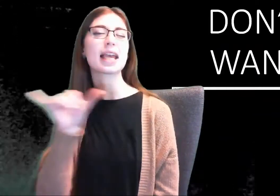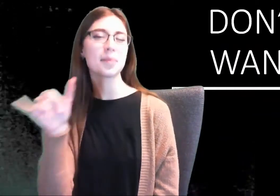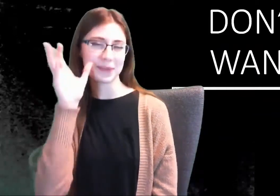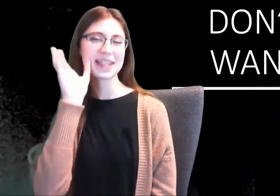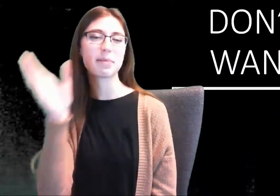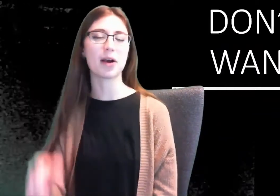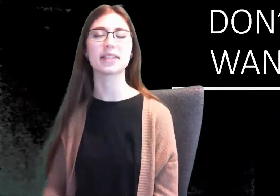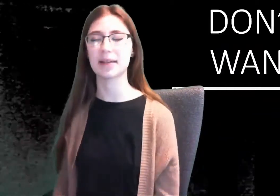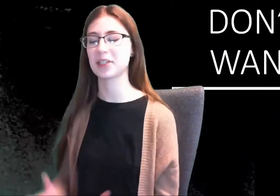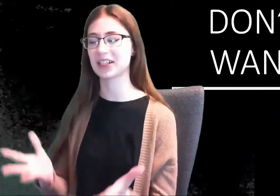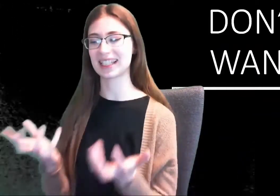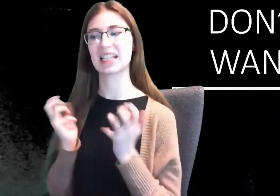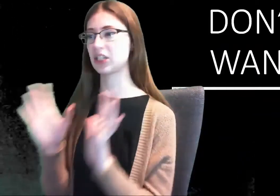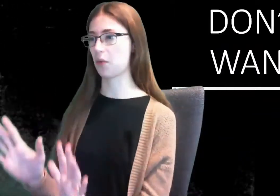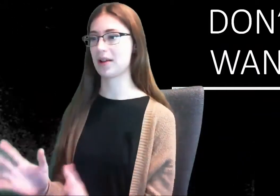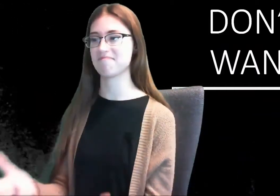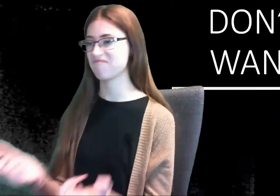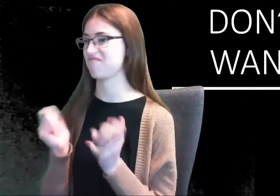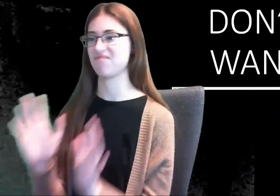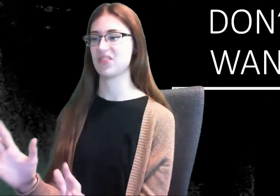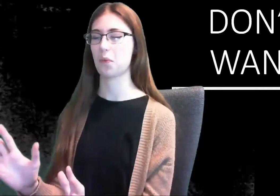same concept. You're gonna like don't want. Don't want.